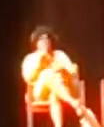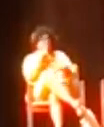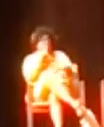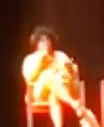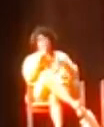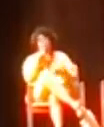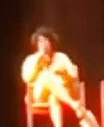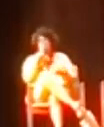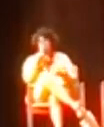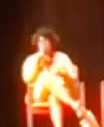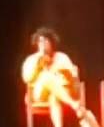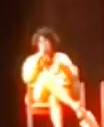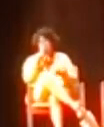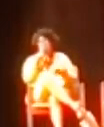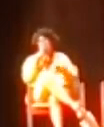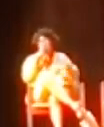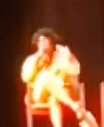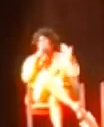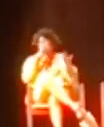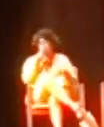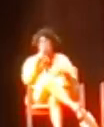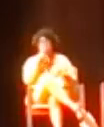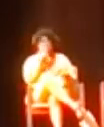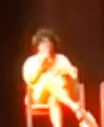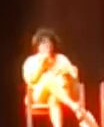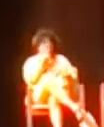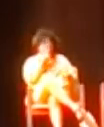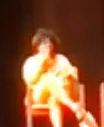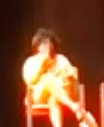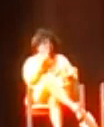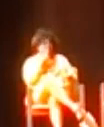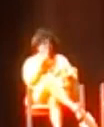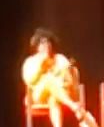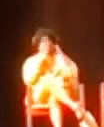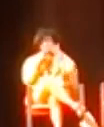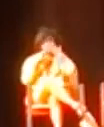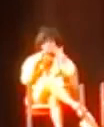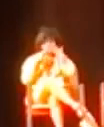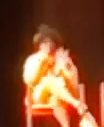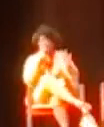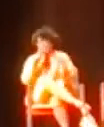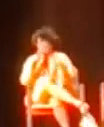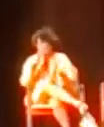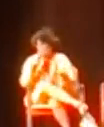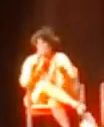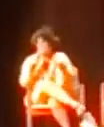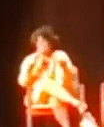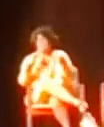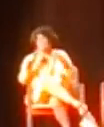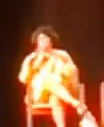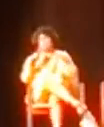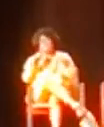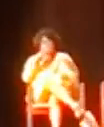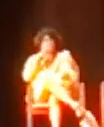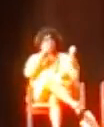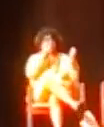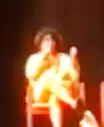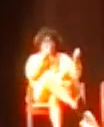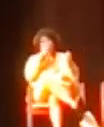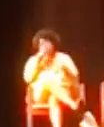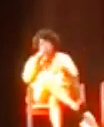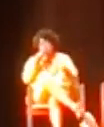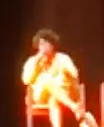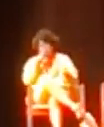work, because of course, the Pākehā are not taking care of the Asian American, or American,